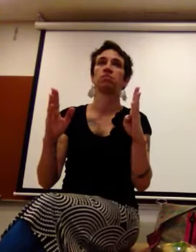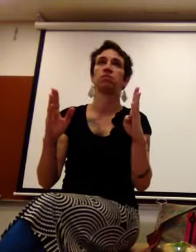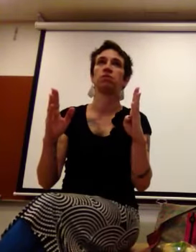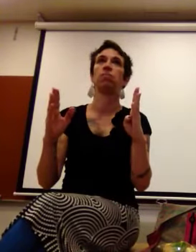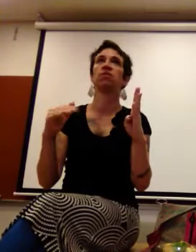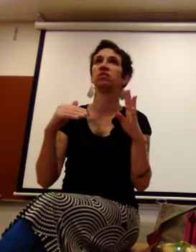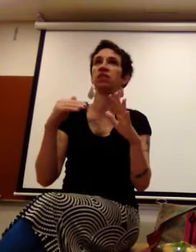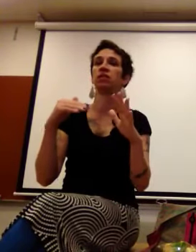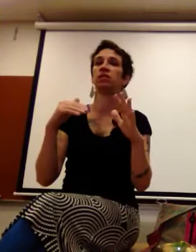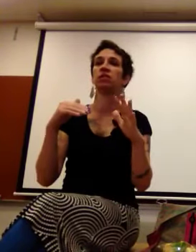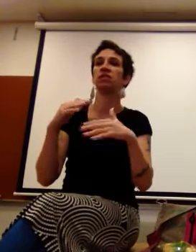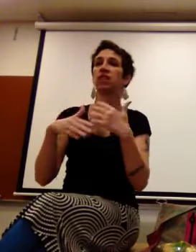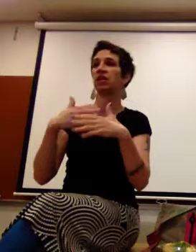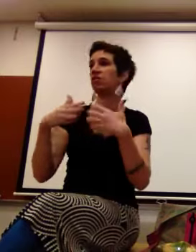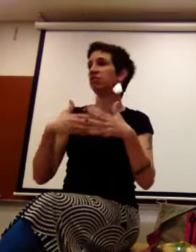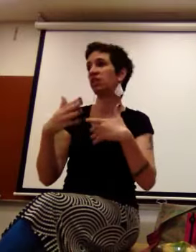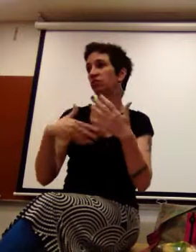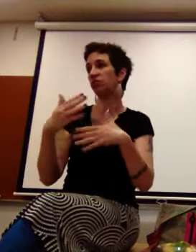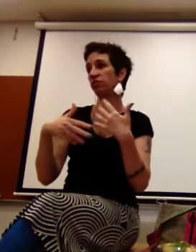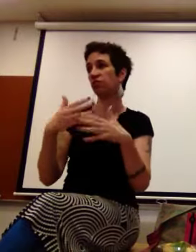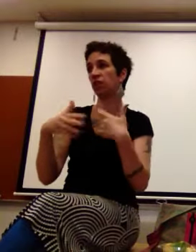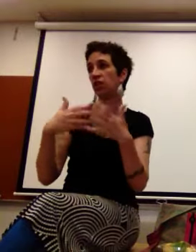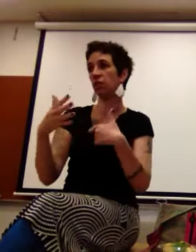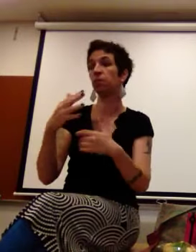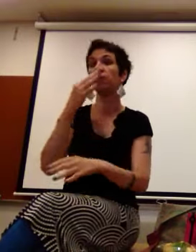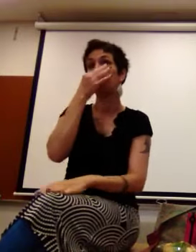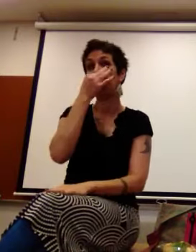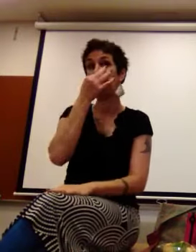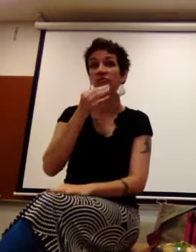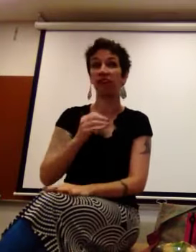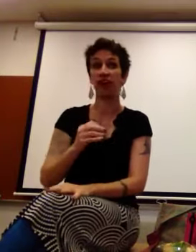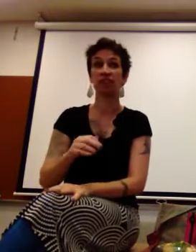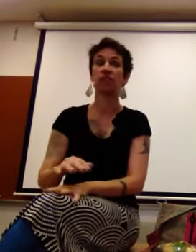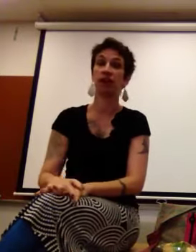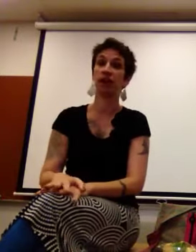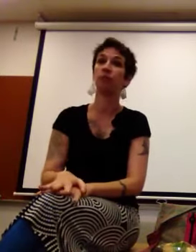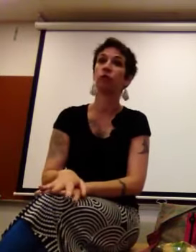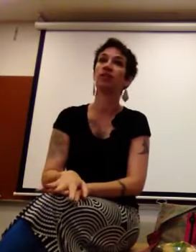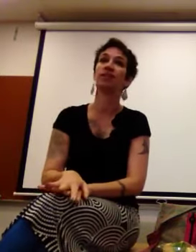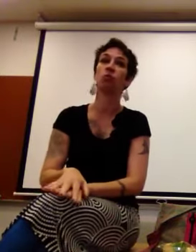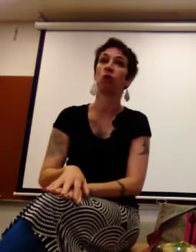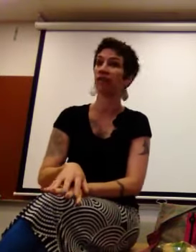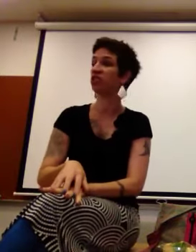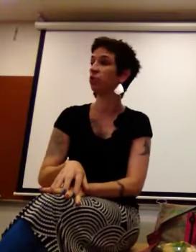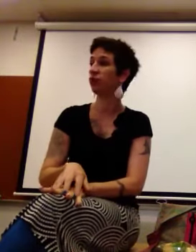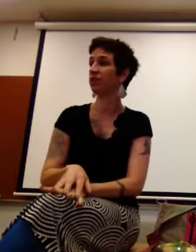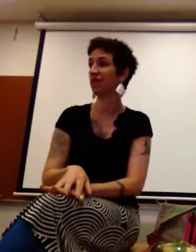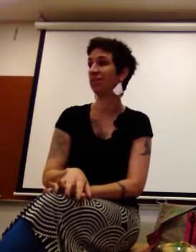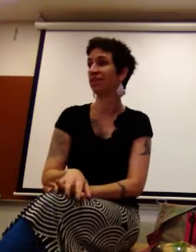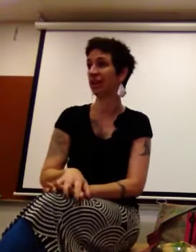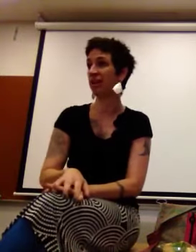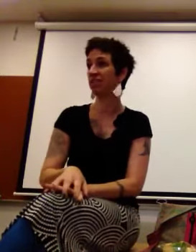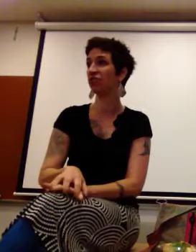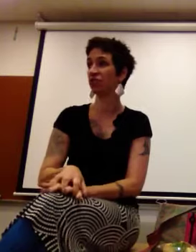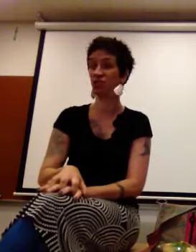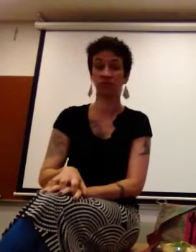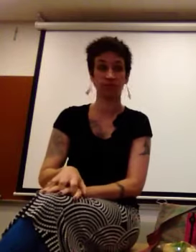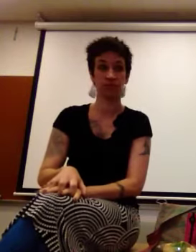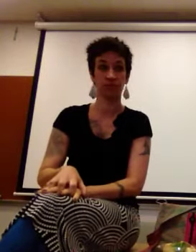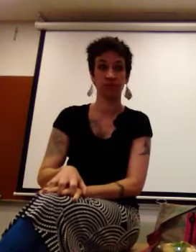the built-in consecutive nature of the video and the fact that I'm going to let you watch it one time in class first.